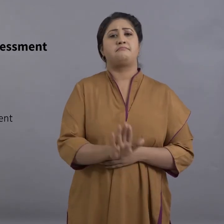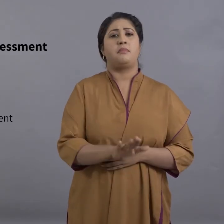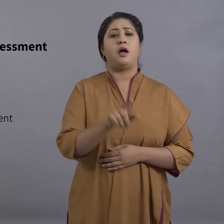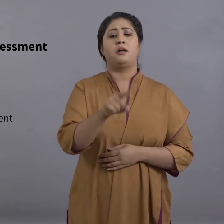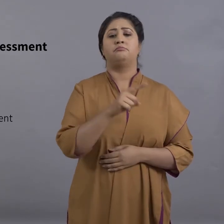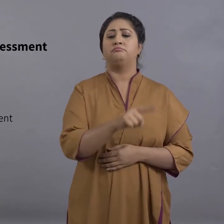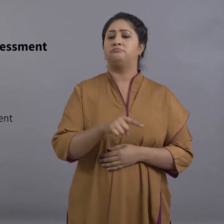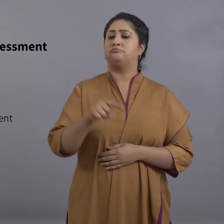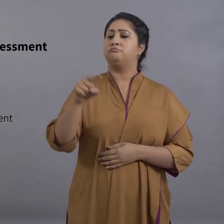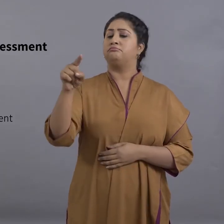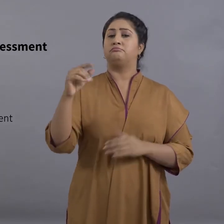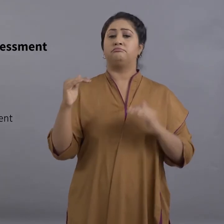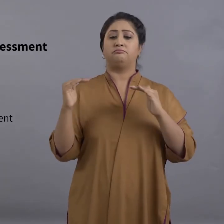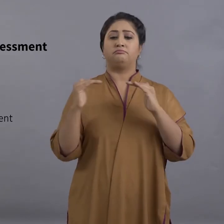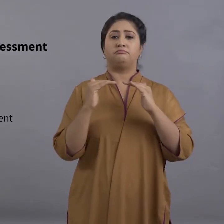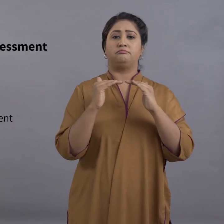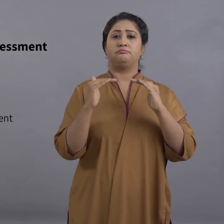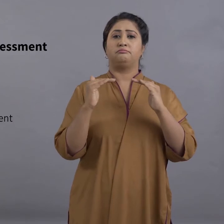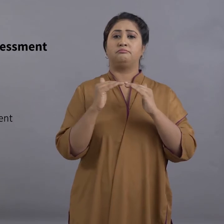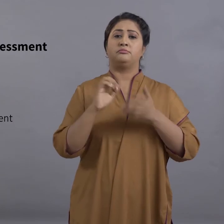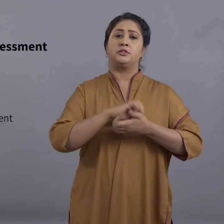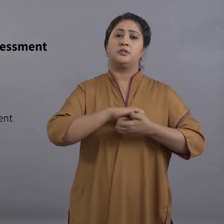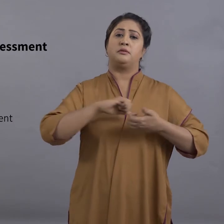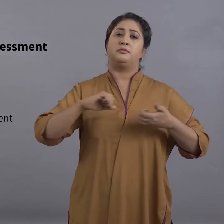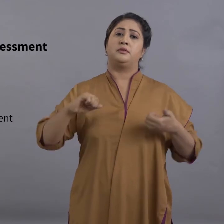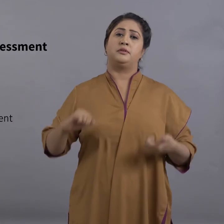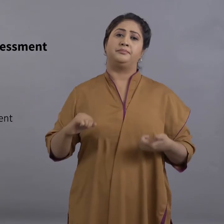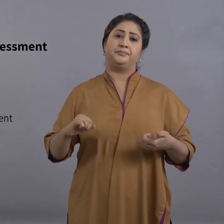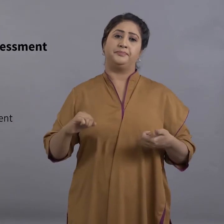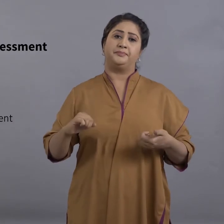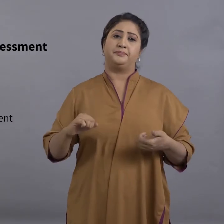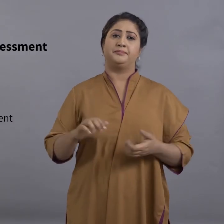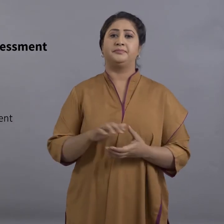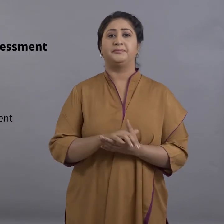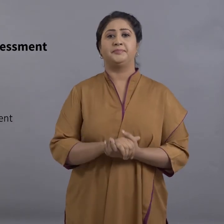the student as a subtraction level student.